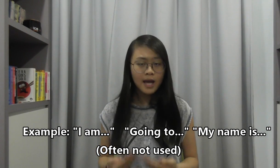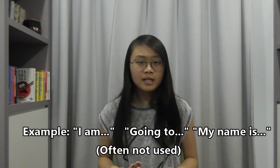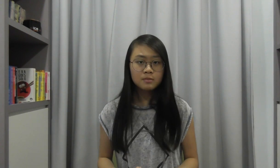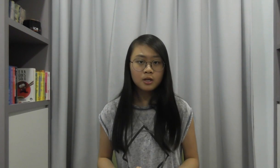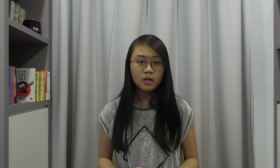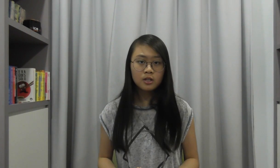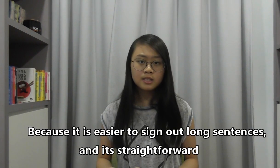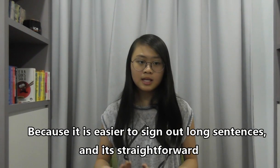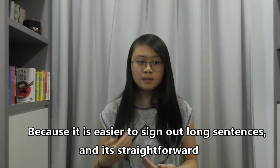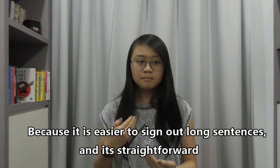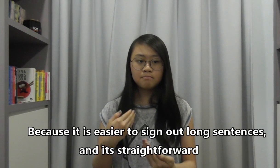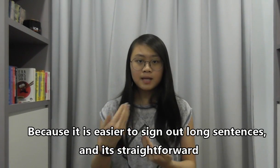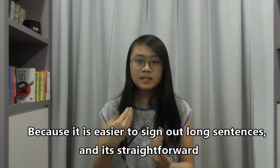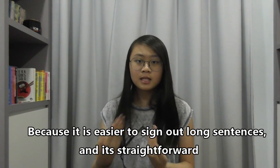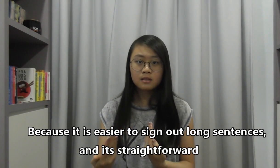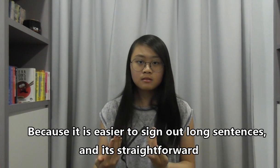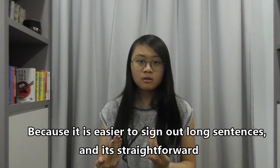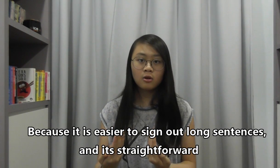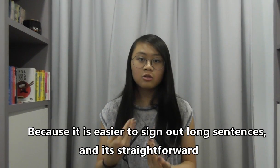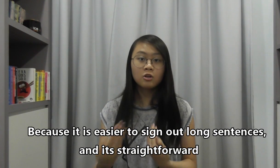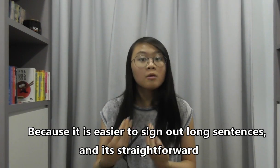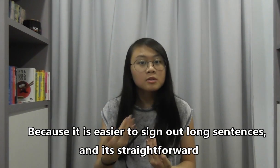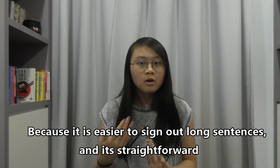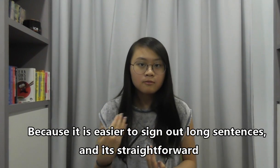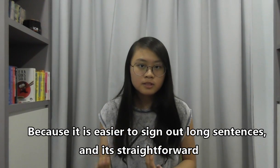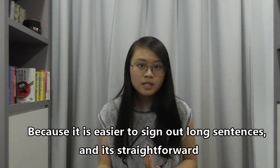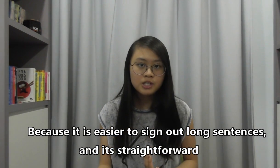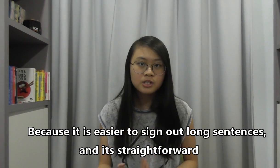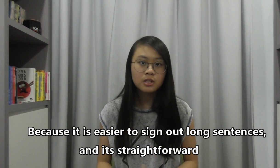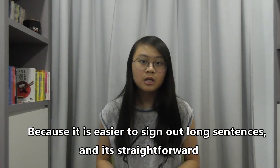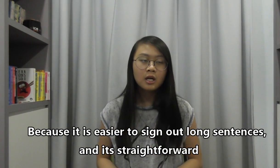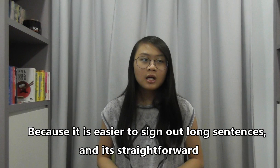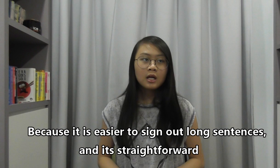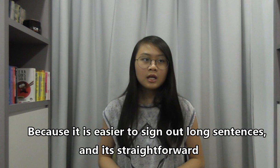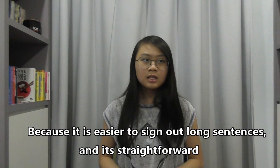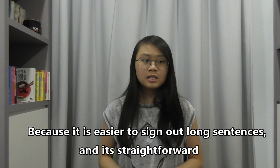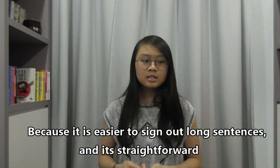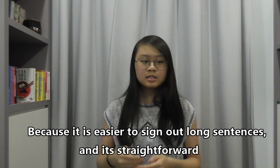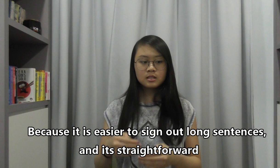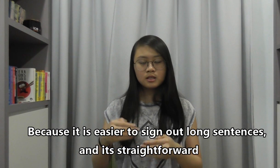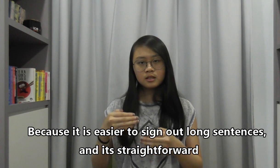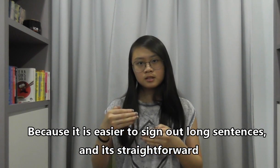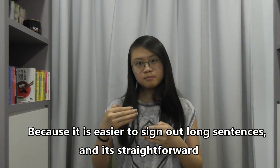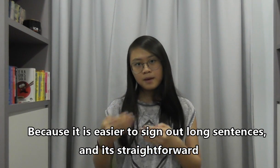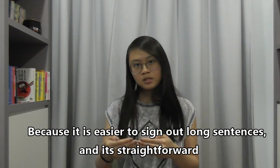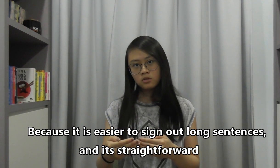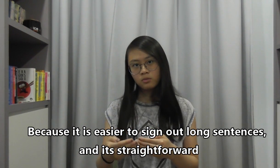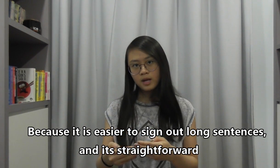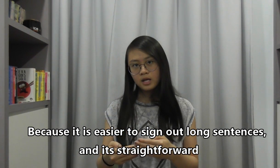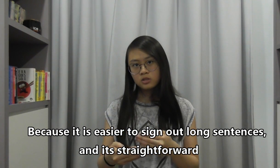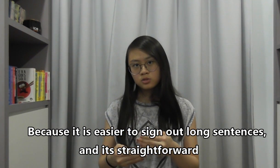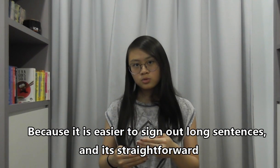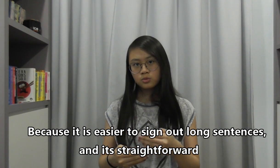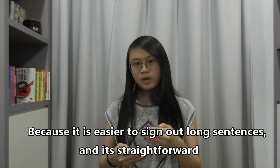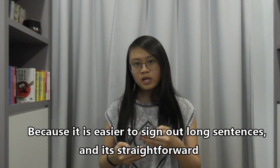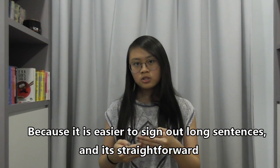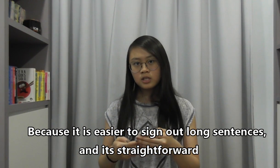That is because in basic or normal conversation, it is a better way to